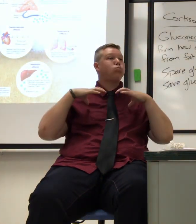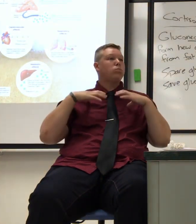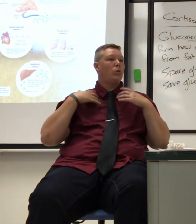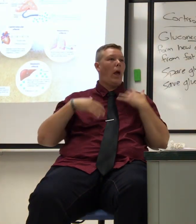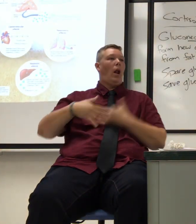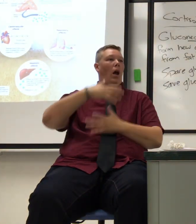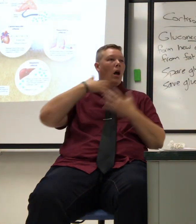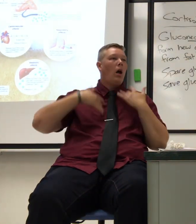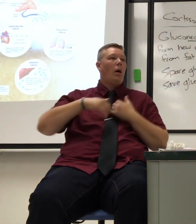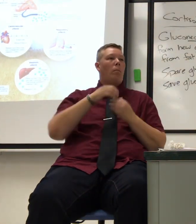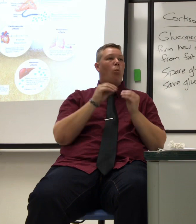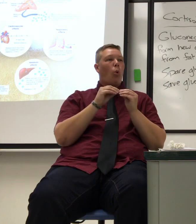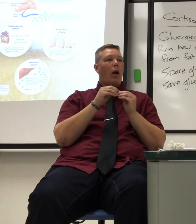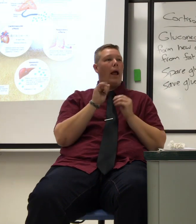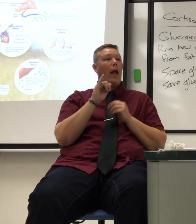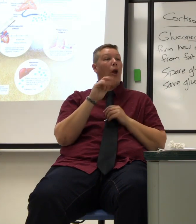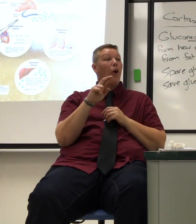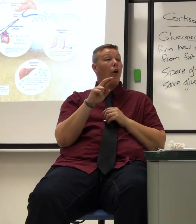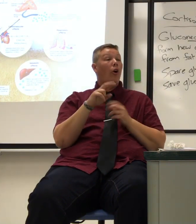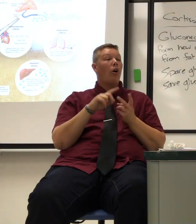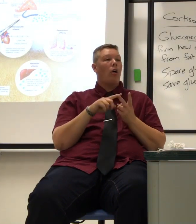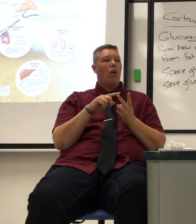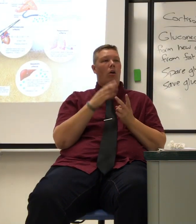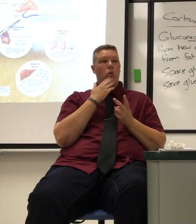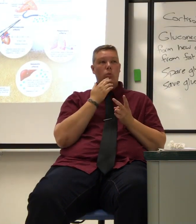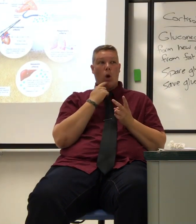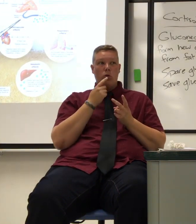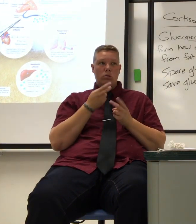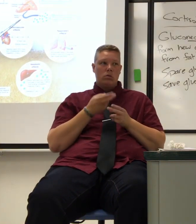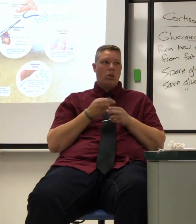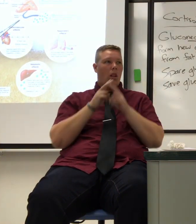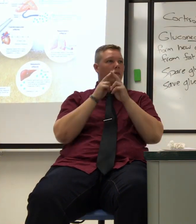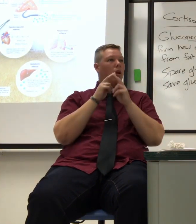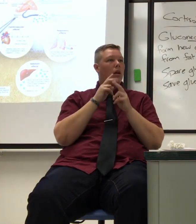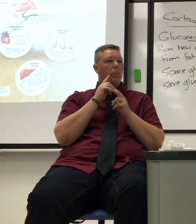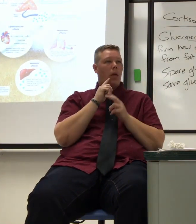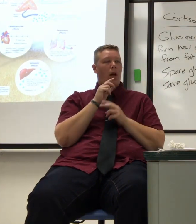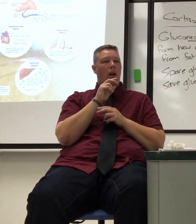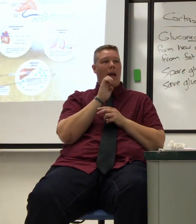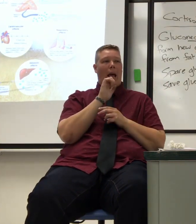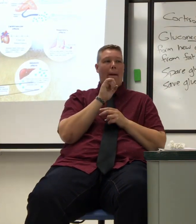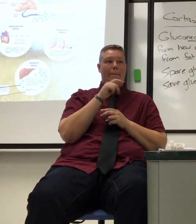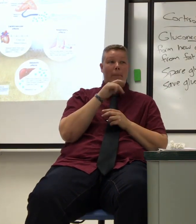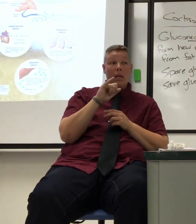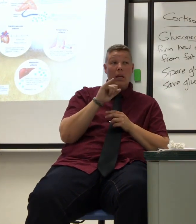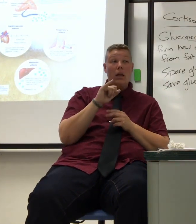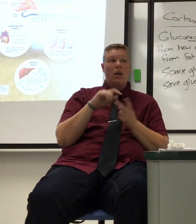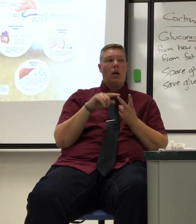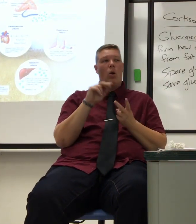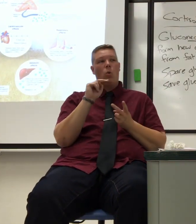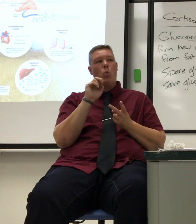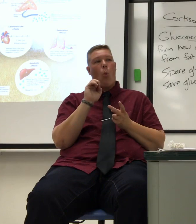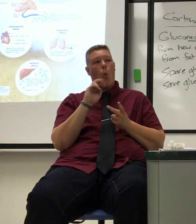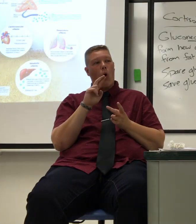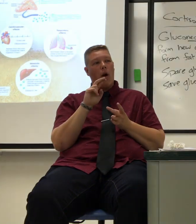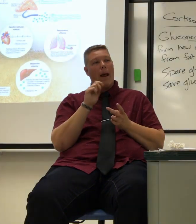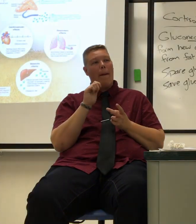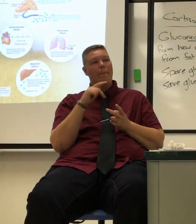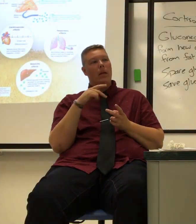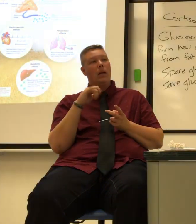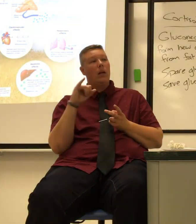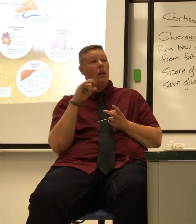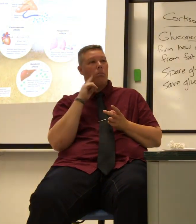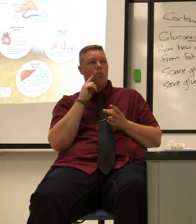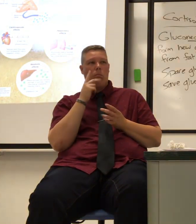Glucose is elevated, okay? This is epi and norepi being pumped into your bloodstream. So this is good physiology to review for the short-term